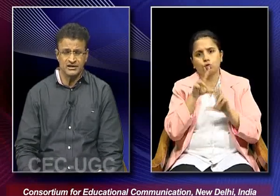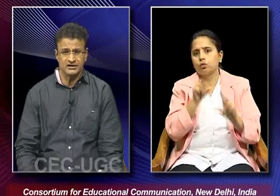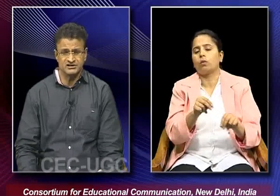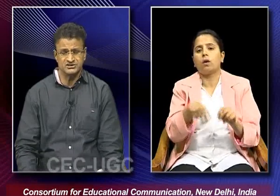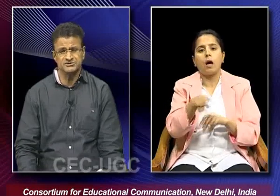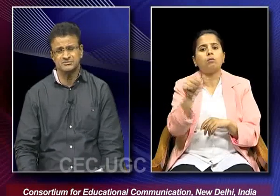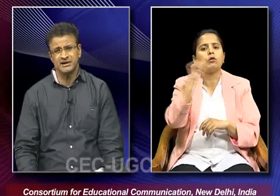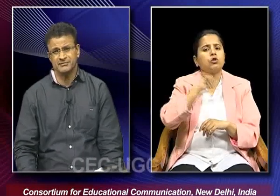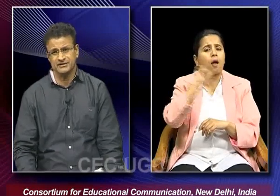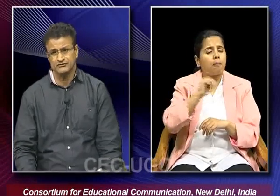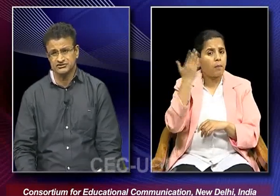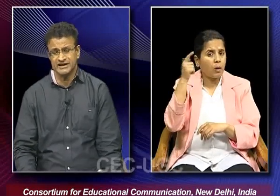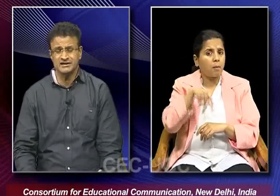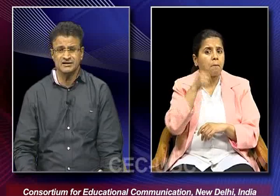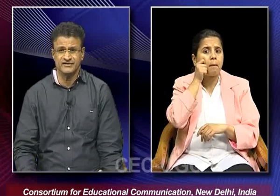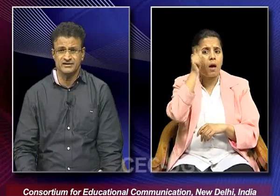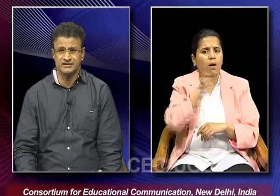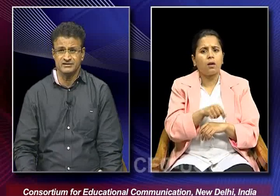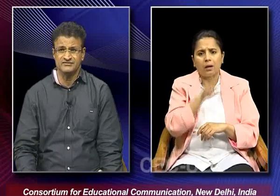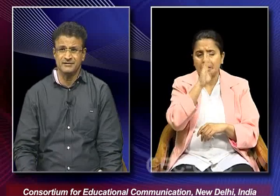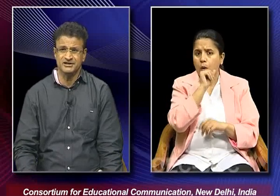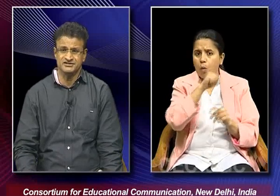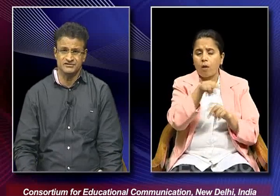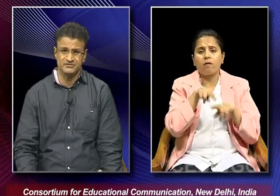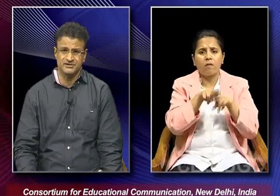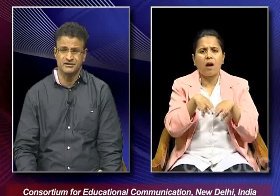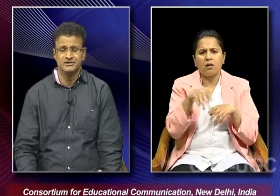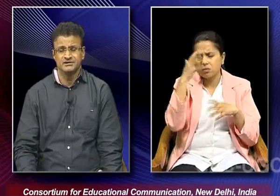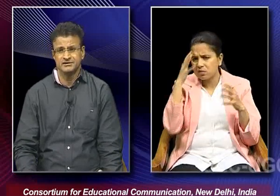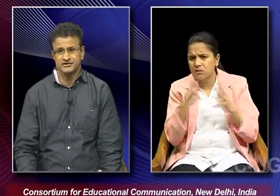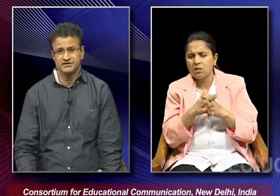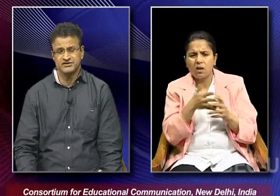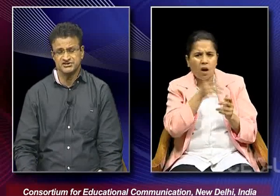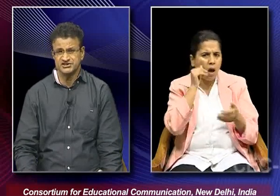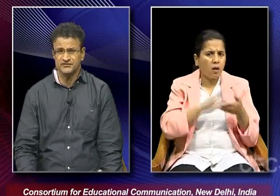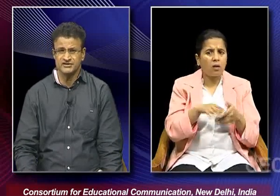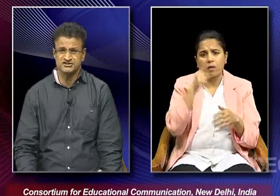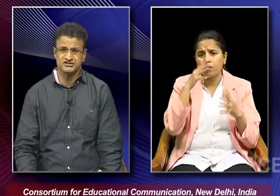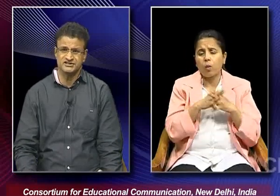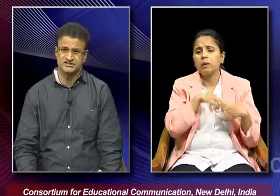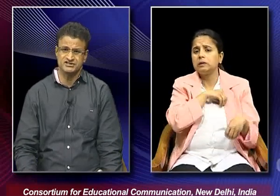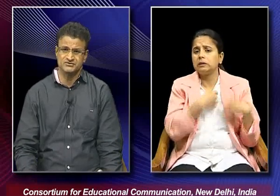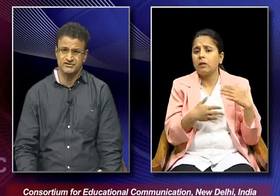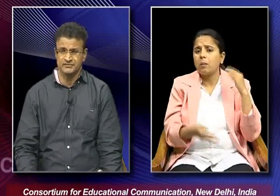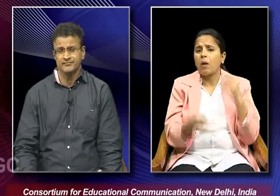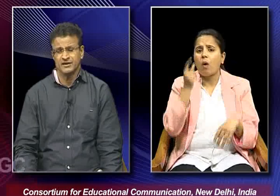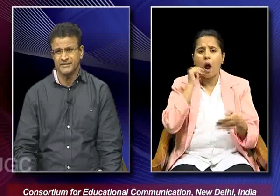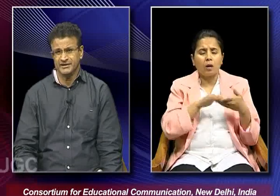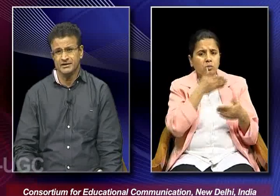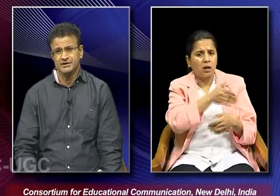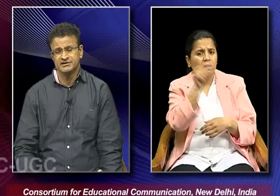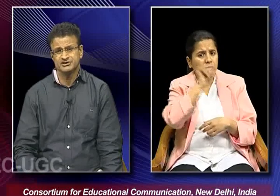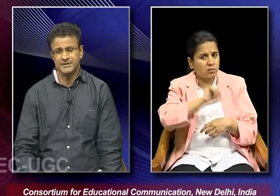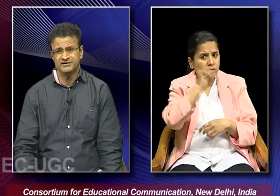the liquor consumption by men was directly affecting the families, and women, they were the worst sufferers in that sense. When